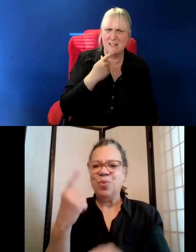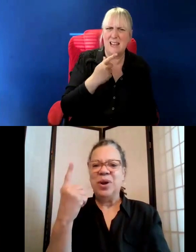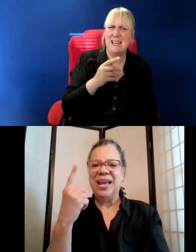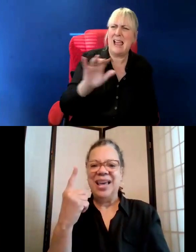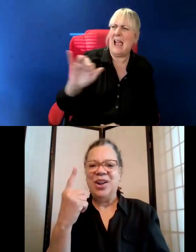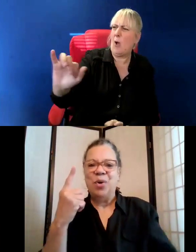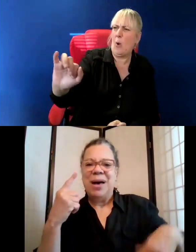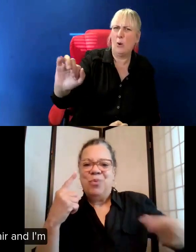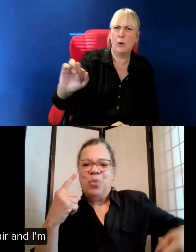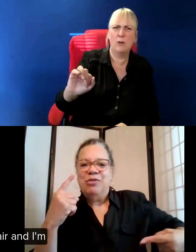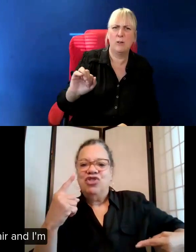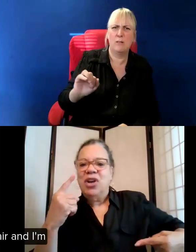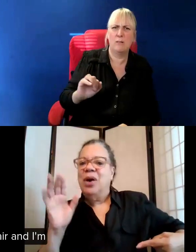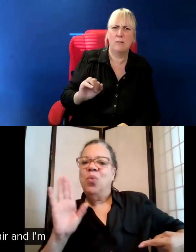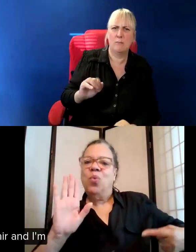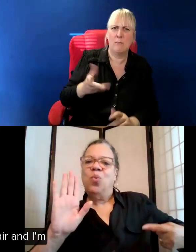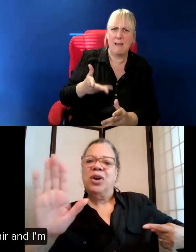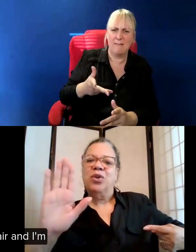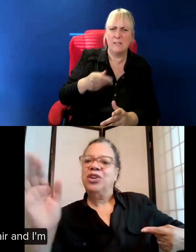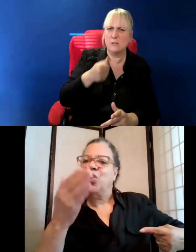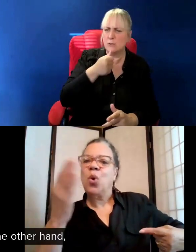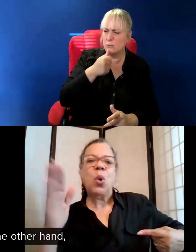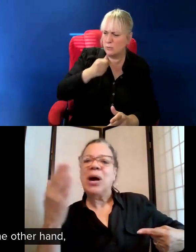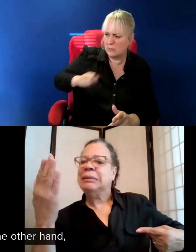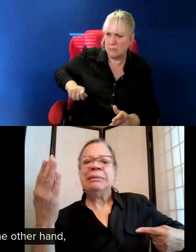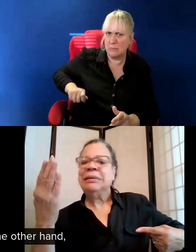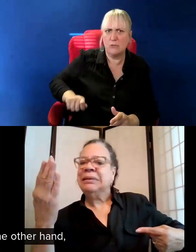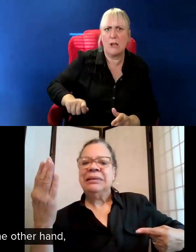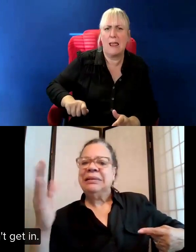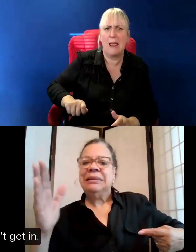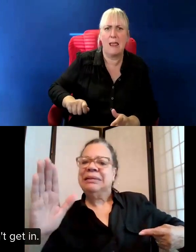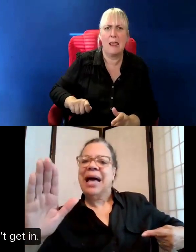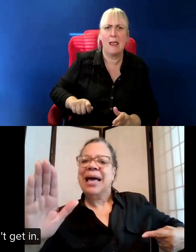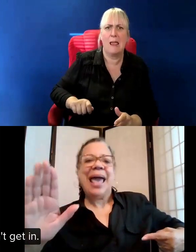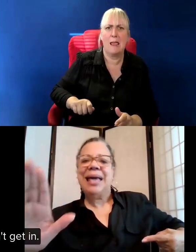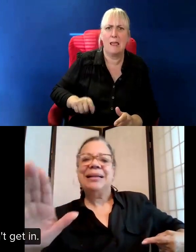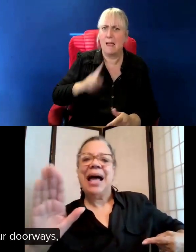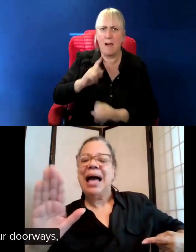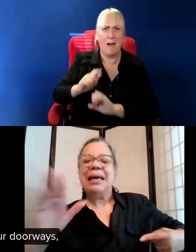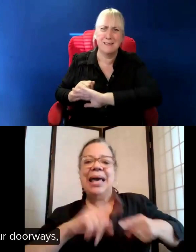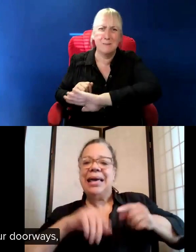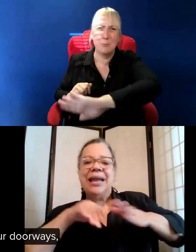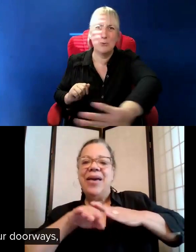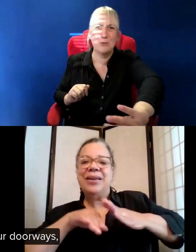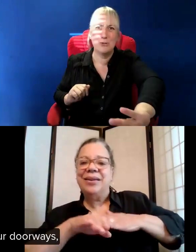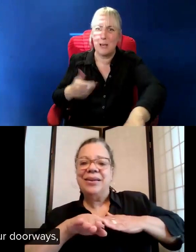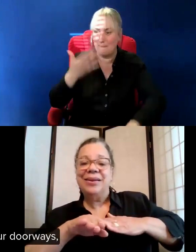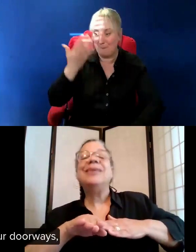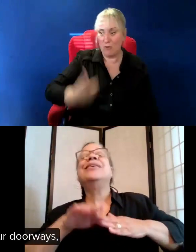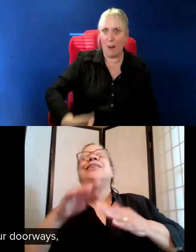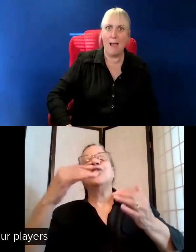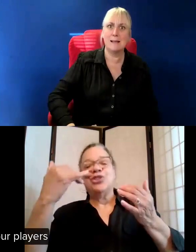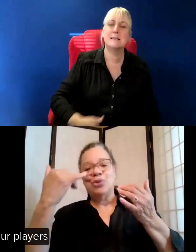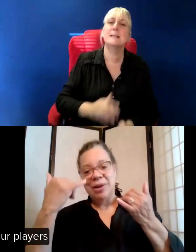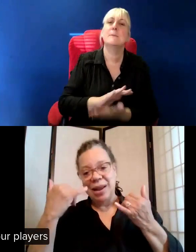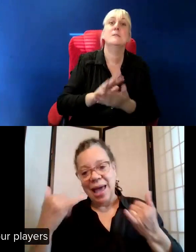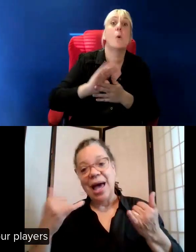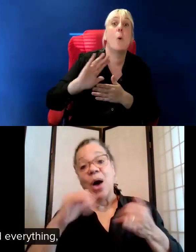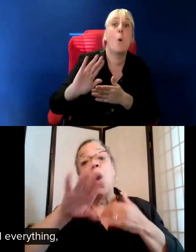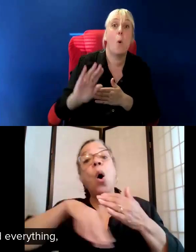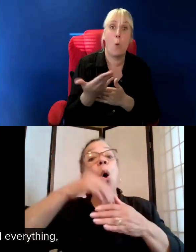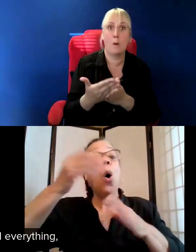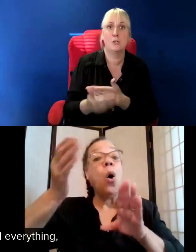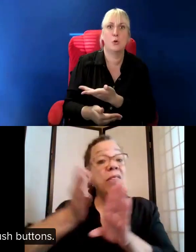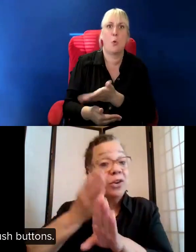on my chair and I'm paralyzed in the other hand and I can't get in. So now all our doorways, including our